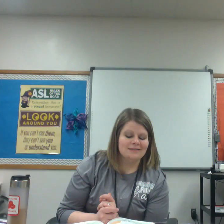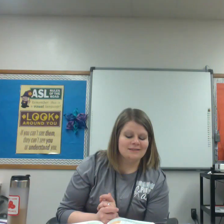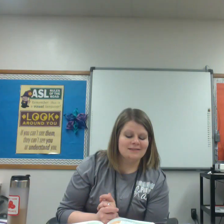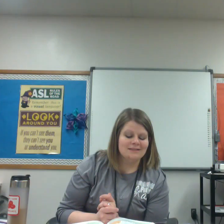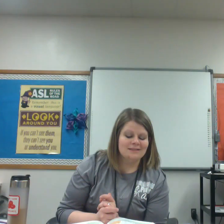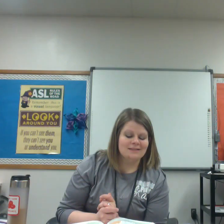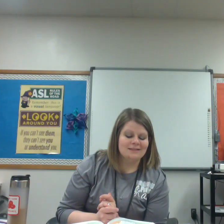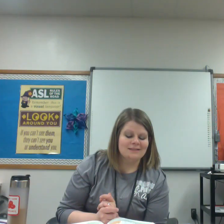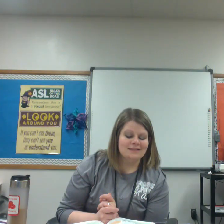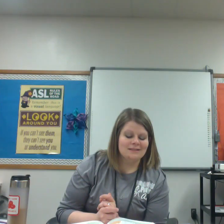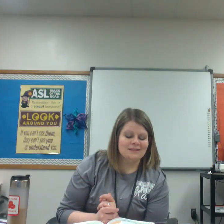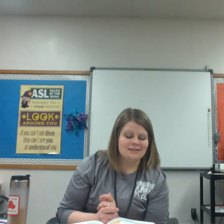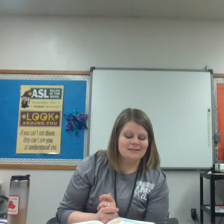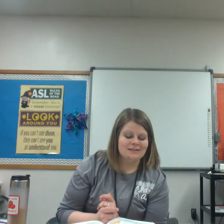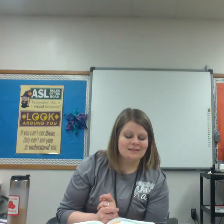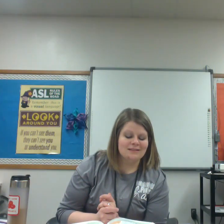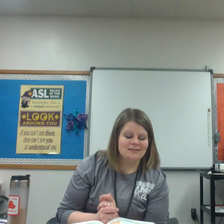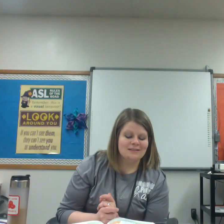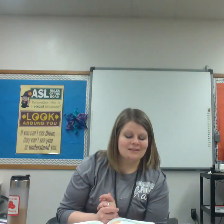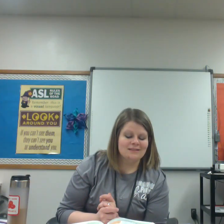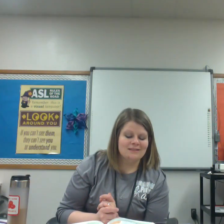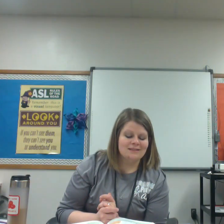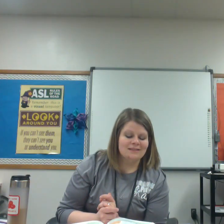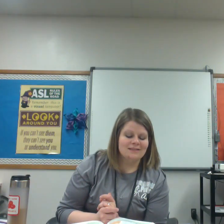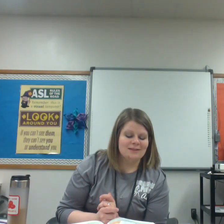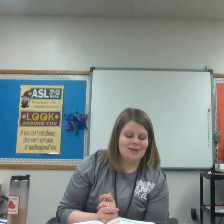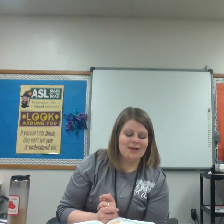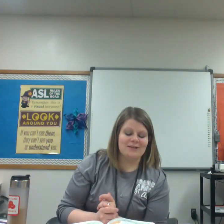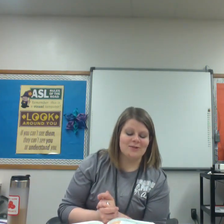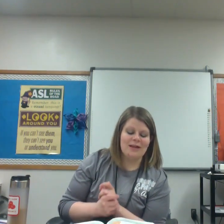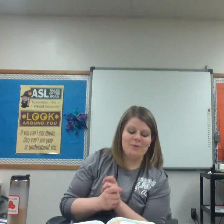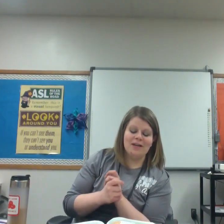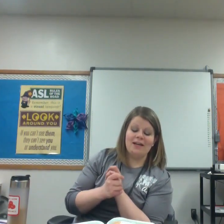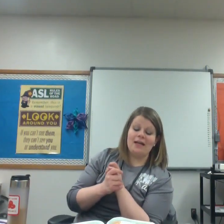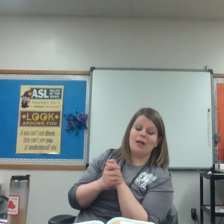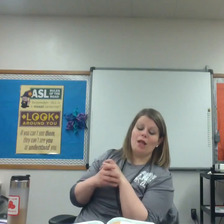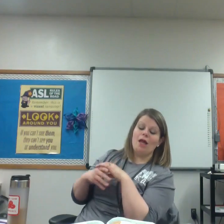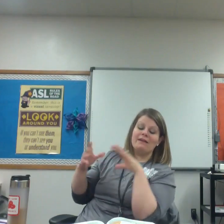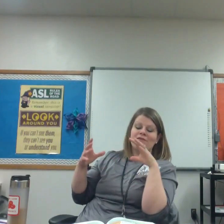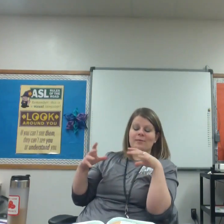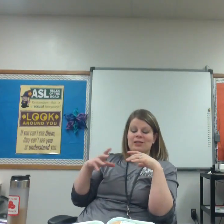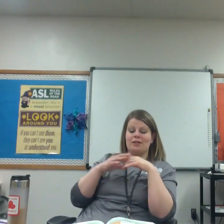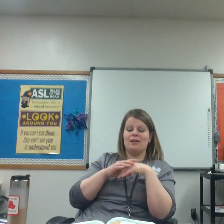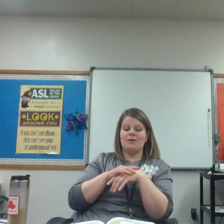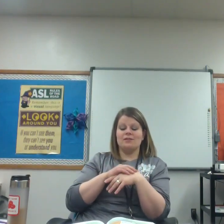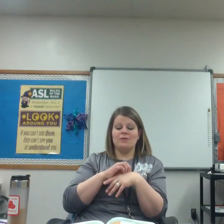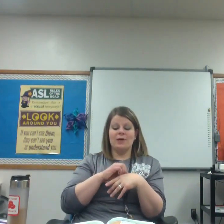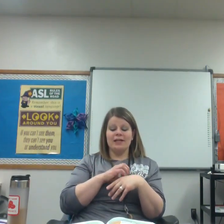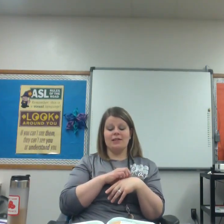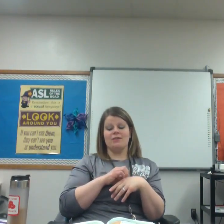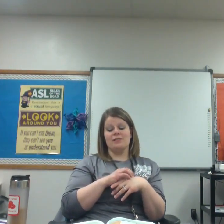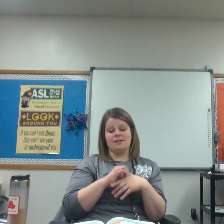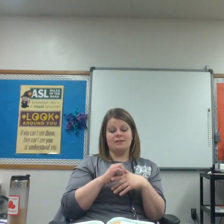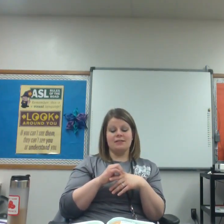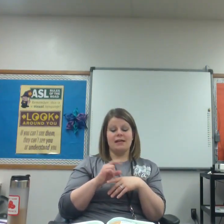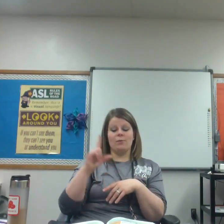cylindrical objects as well, including logs or poles. Okay, so they put in a lot of information in that one. So to break it down easier,